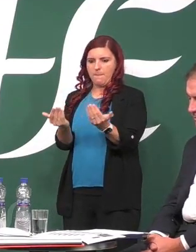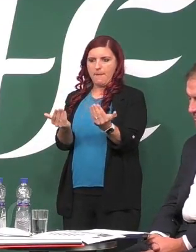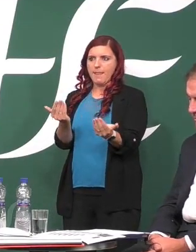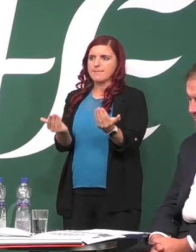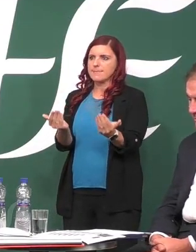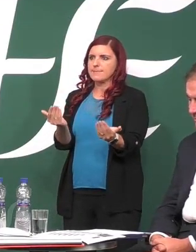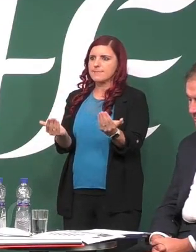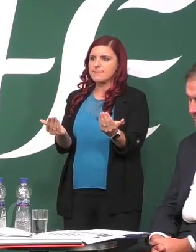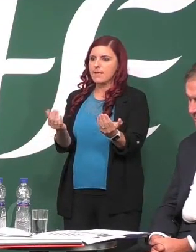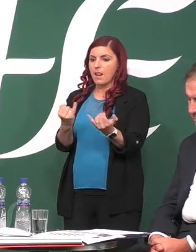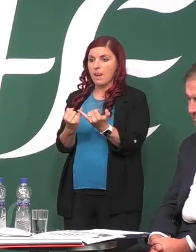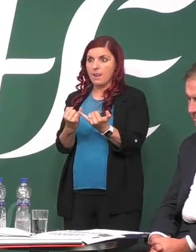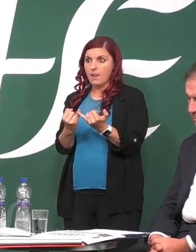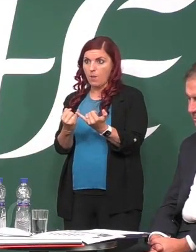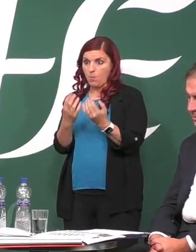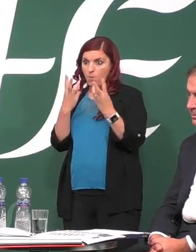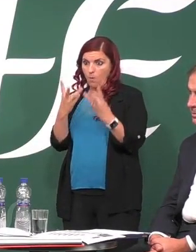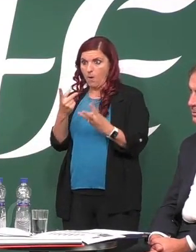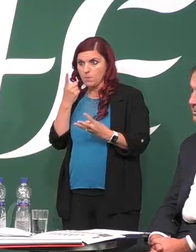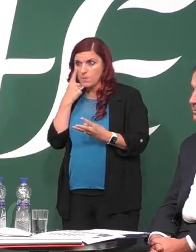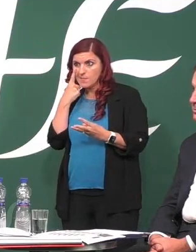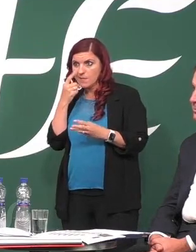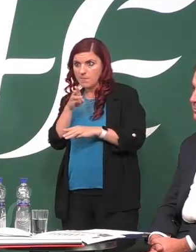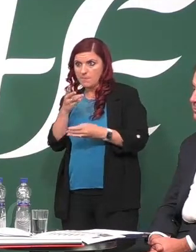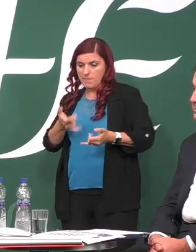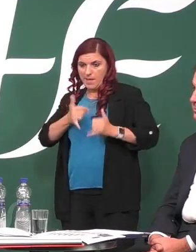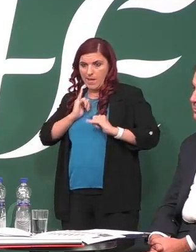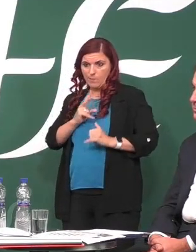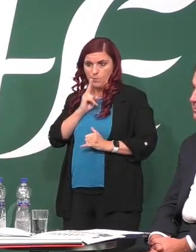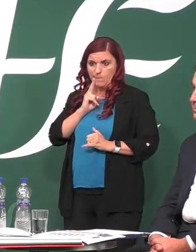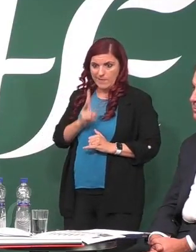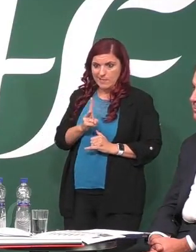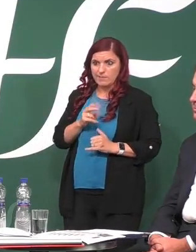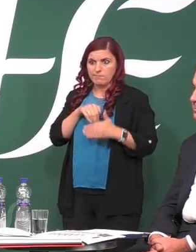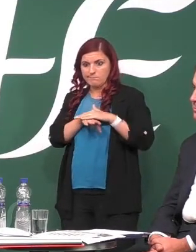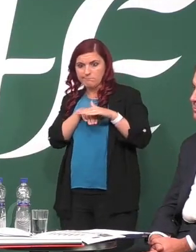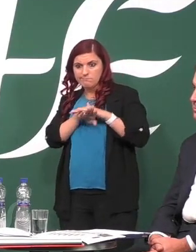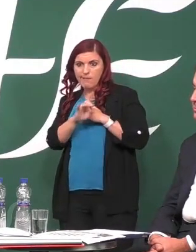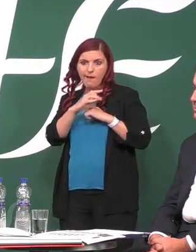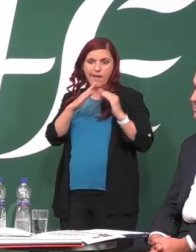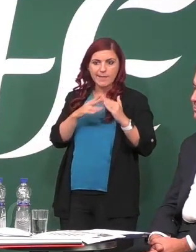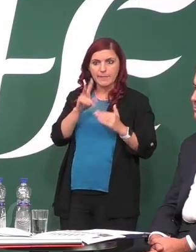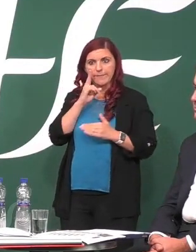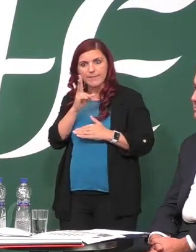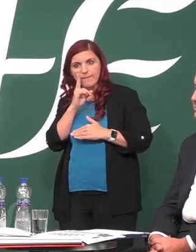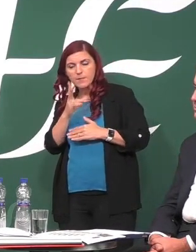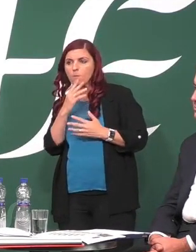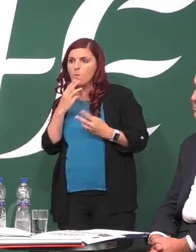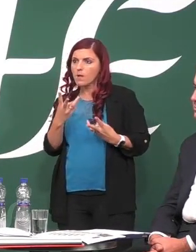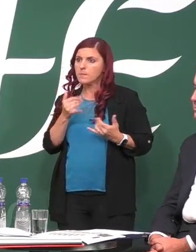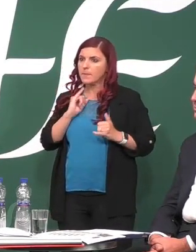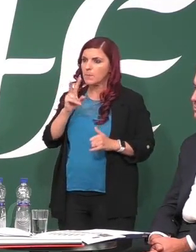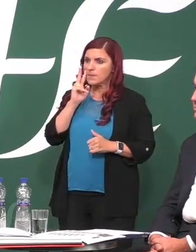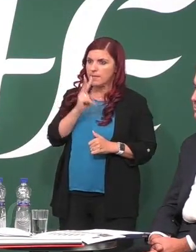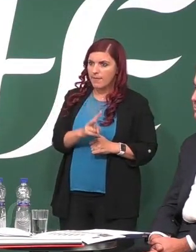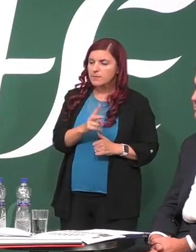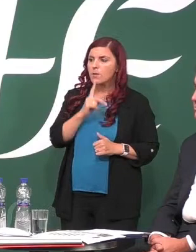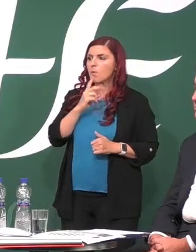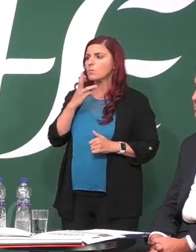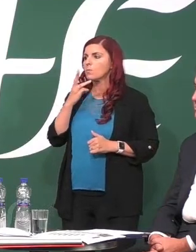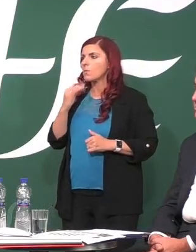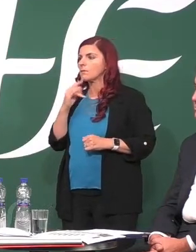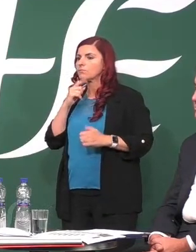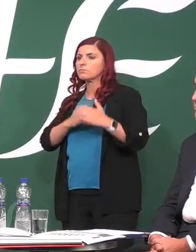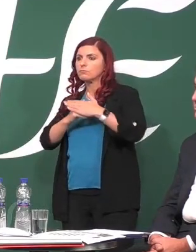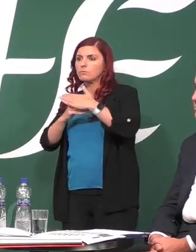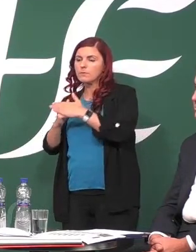We would very much like to see people be able to visit freely. The only reason that we ever consider restrictions